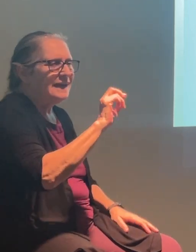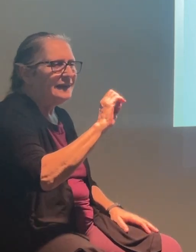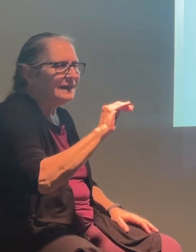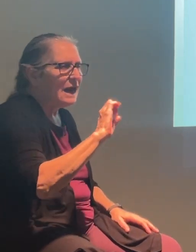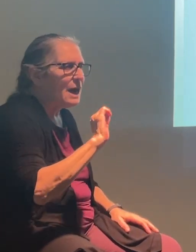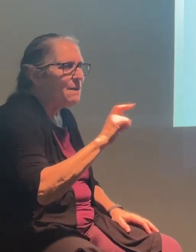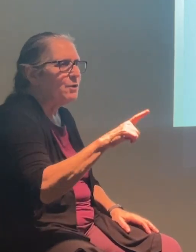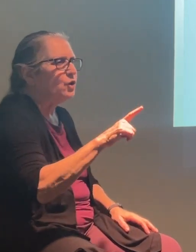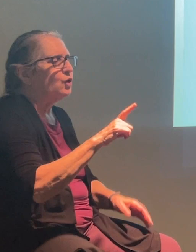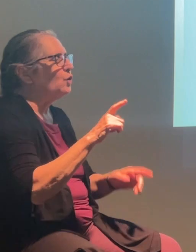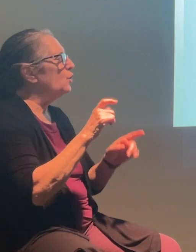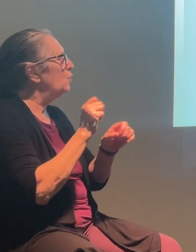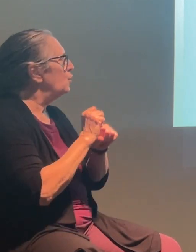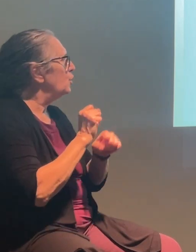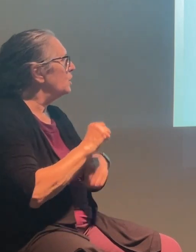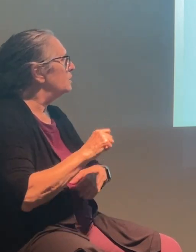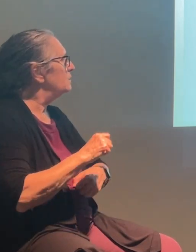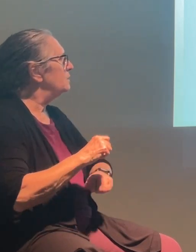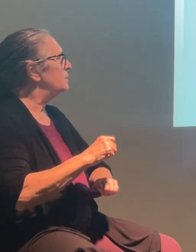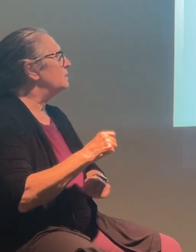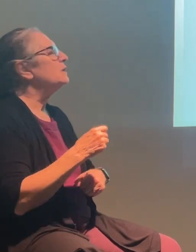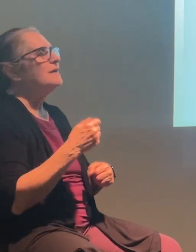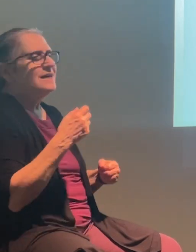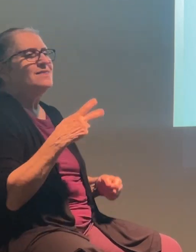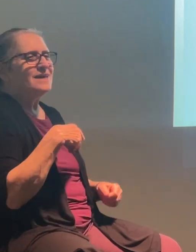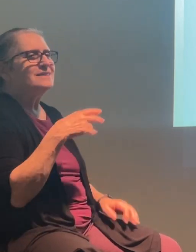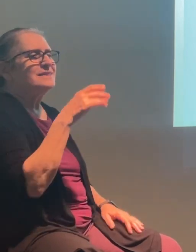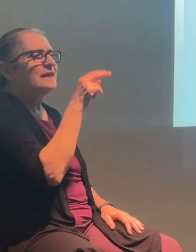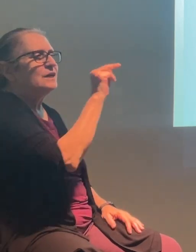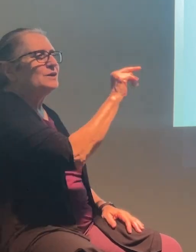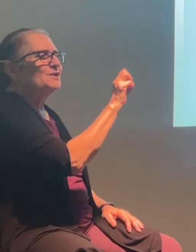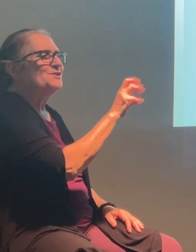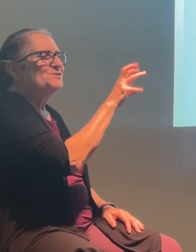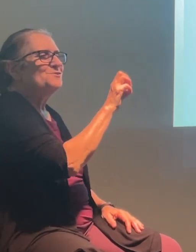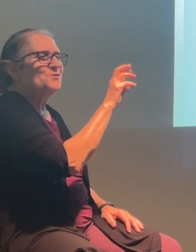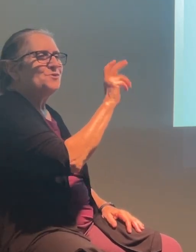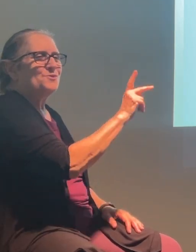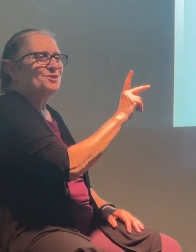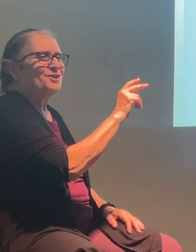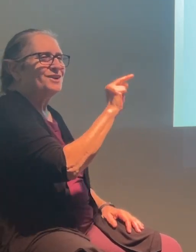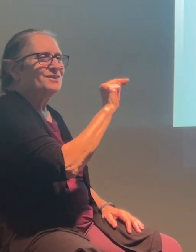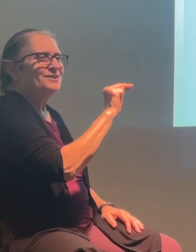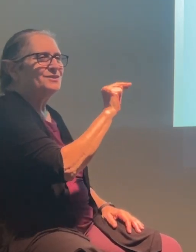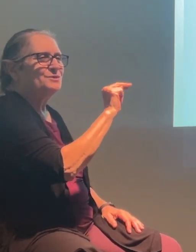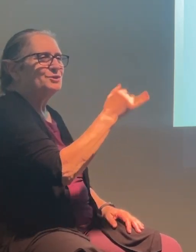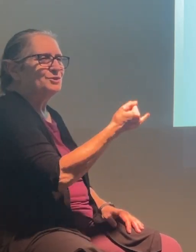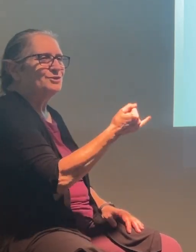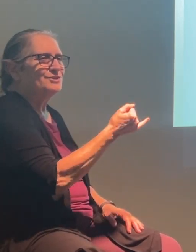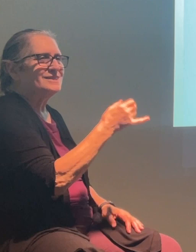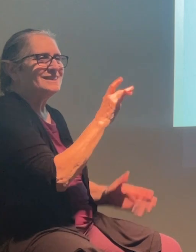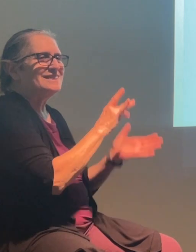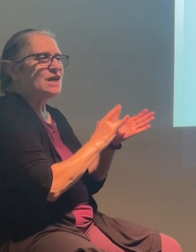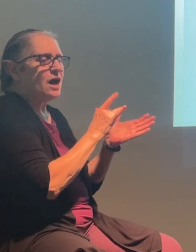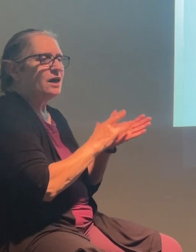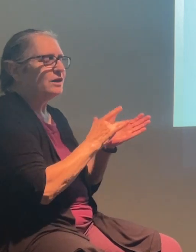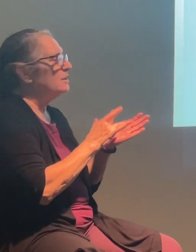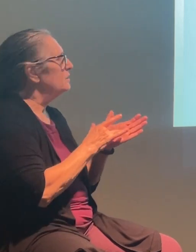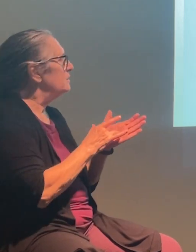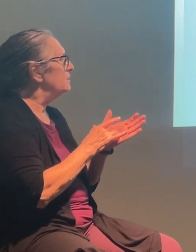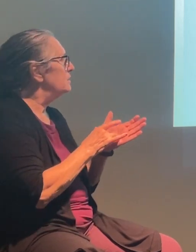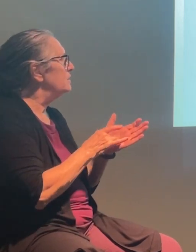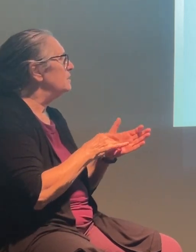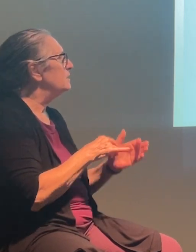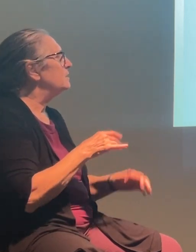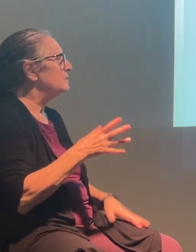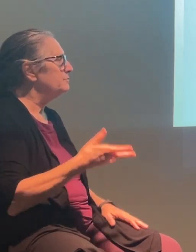seed pearls. That's a very Newark, New Jersey style, which was hired by Tiffany, blah,